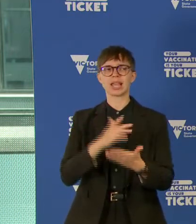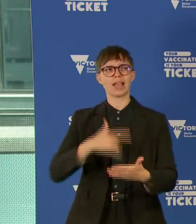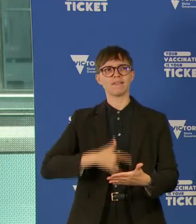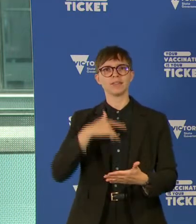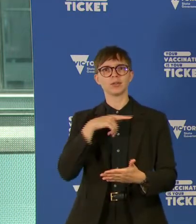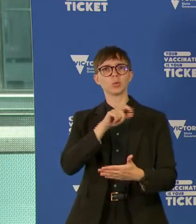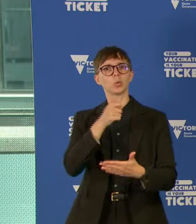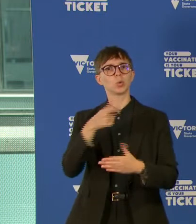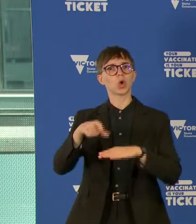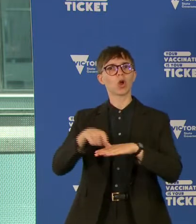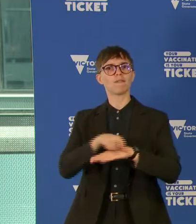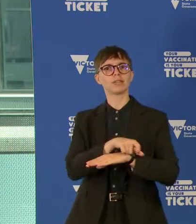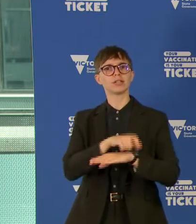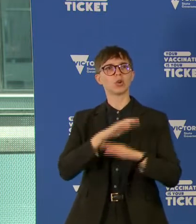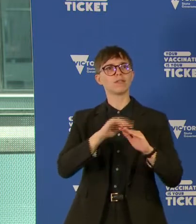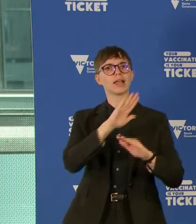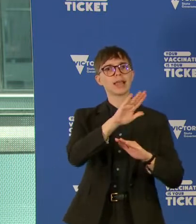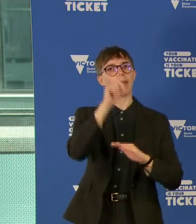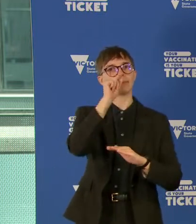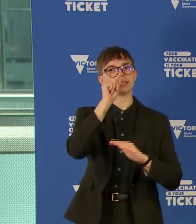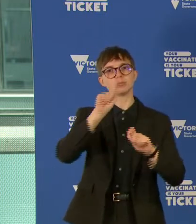the